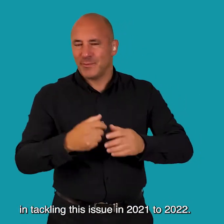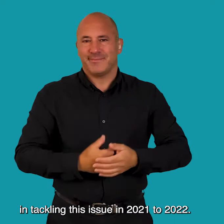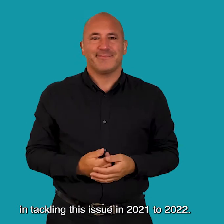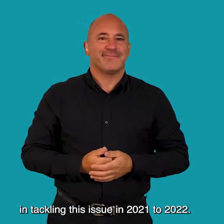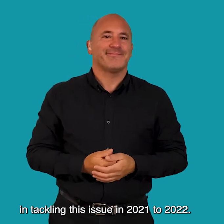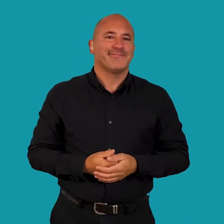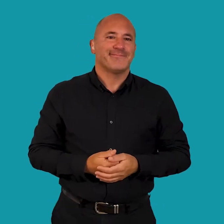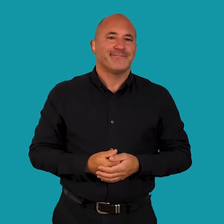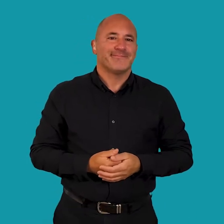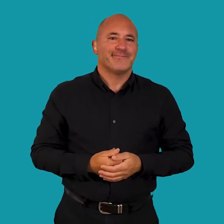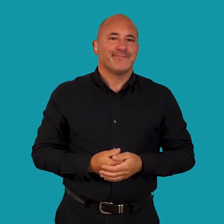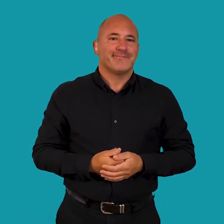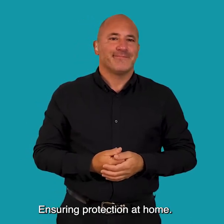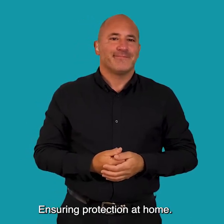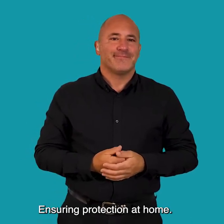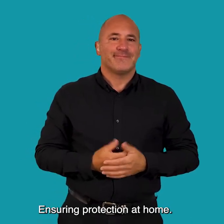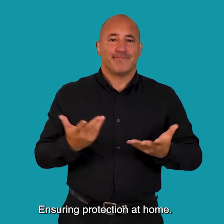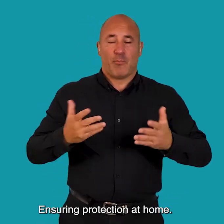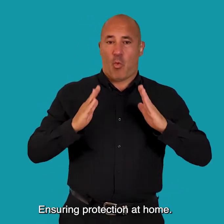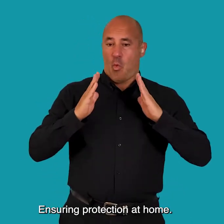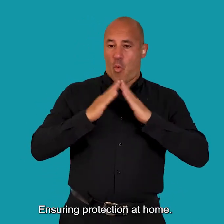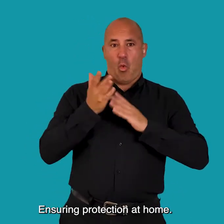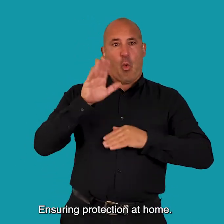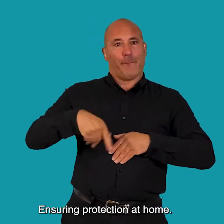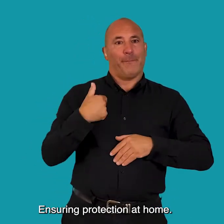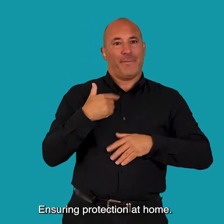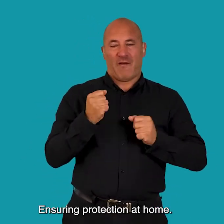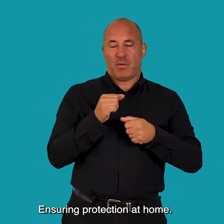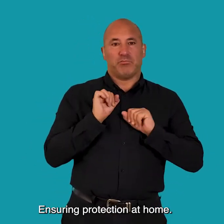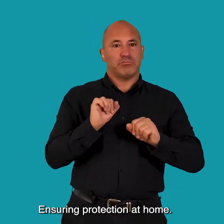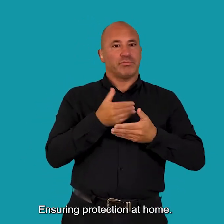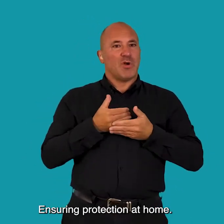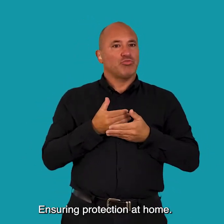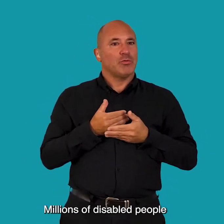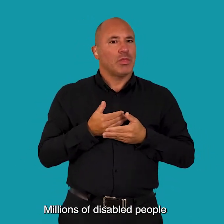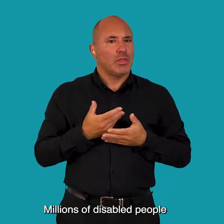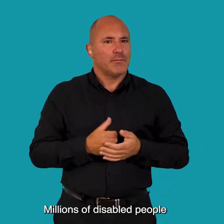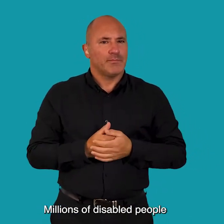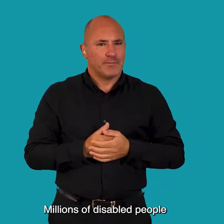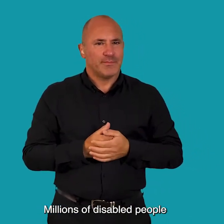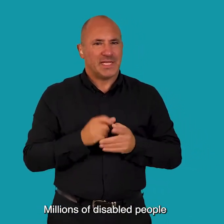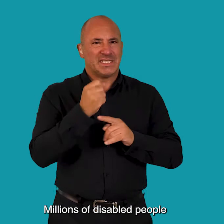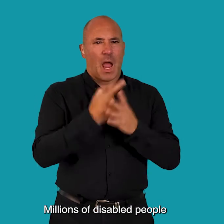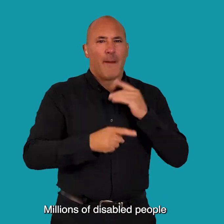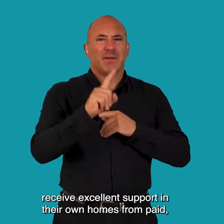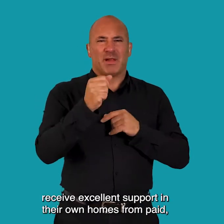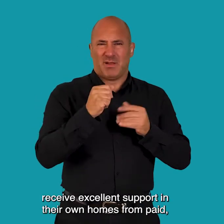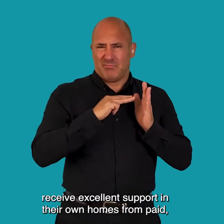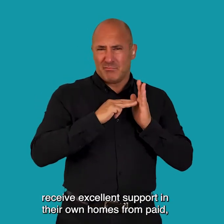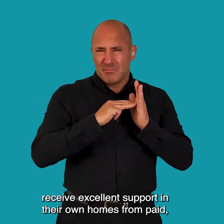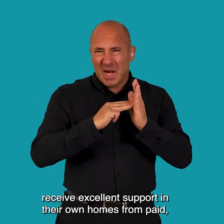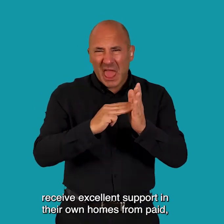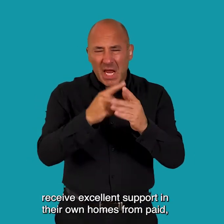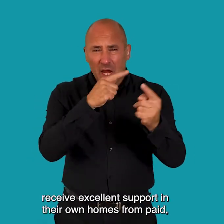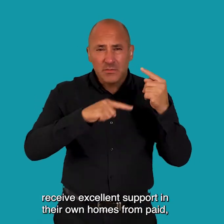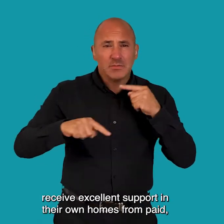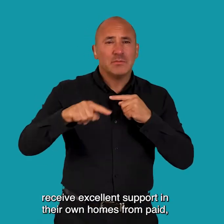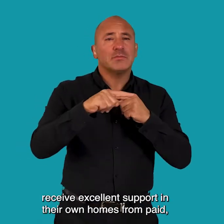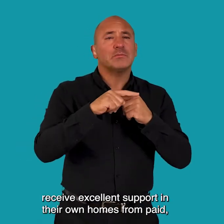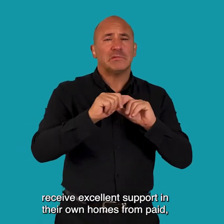2021-22. Ensuring protection at home. Millions of disabled people receive excellent support in their own